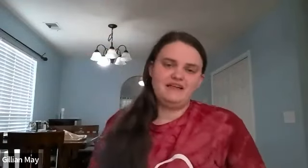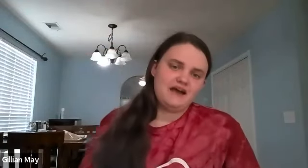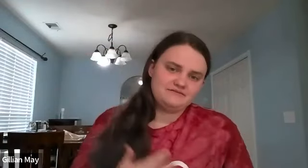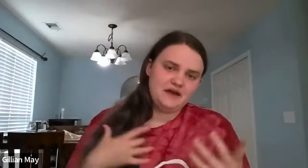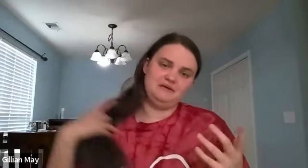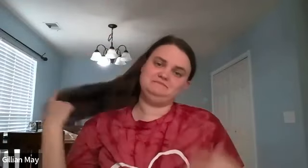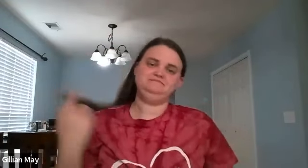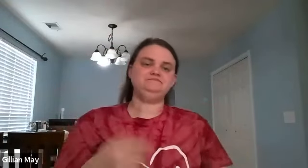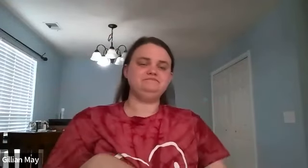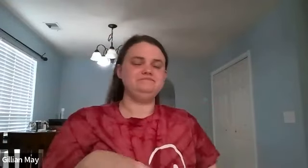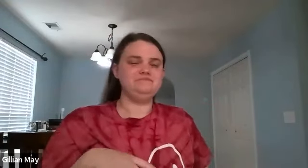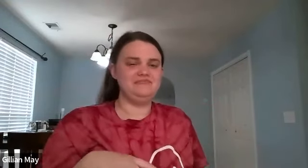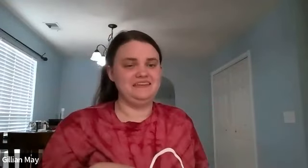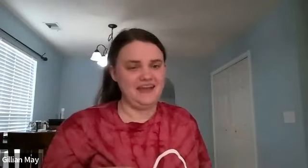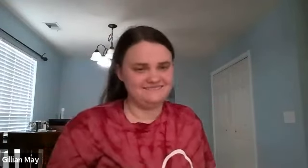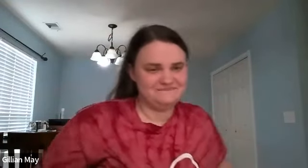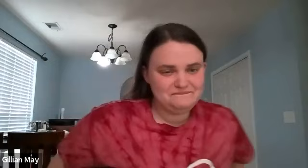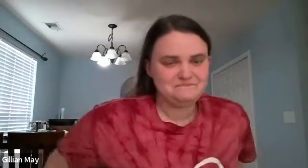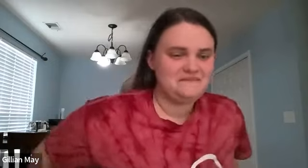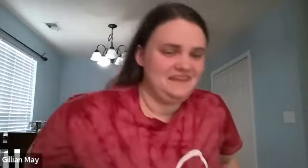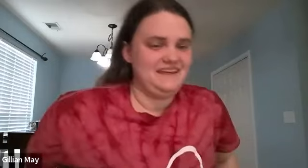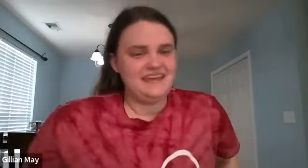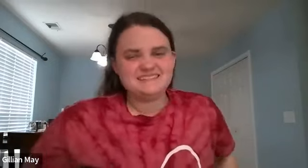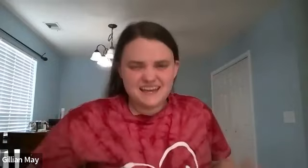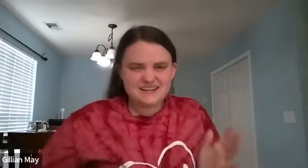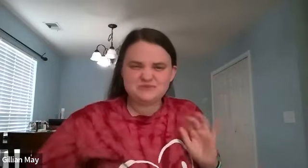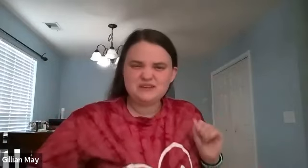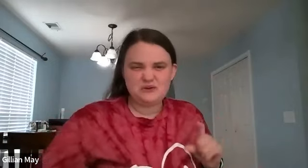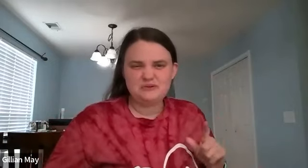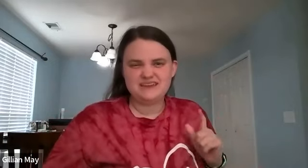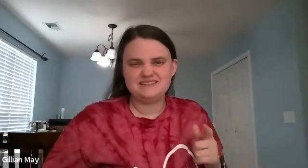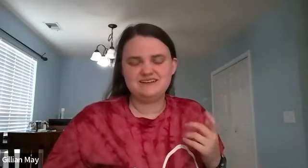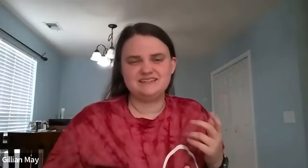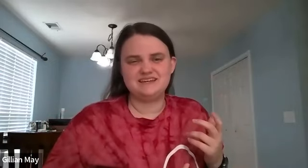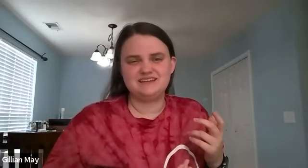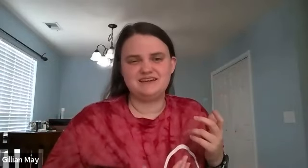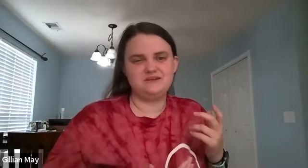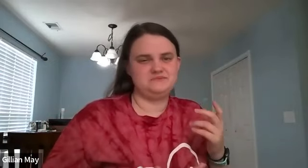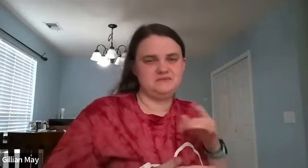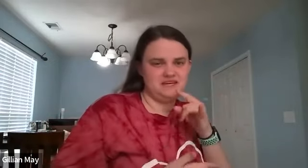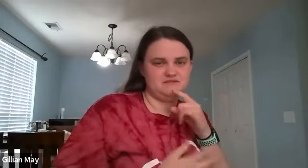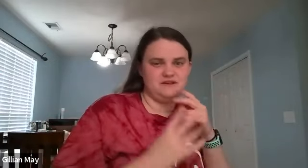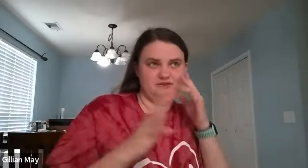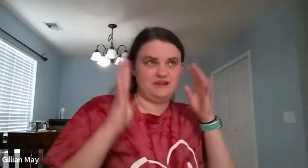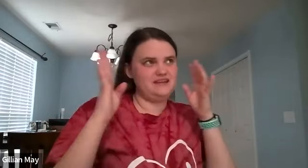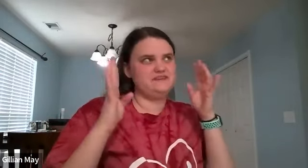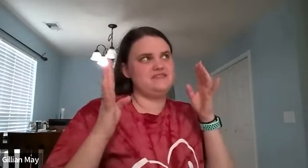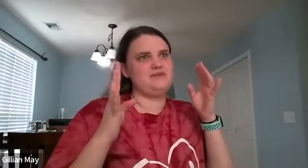laugh. Yeah, it's really cool with ASL, because like some kids are very creative and they